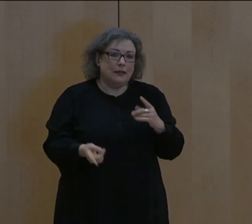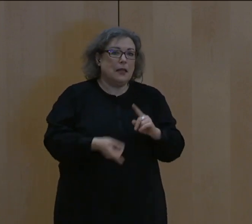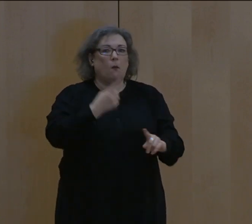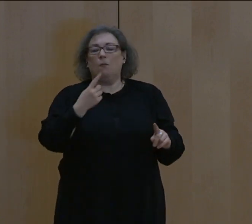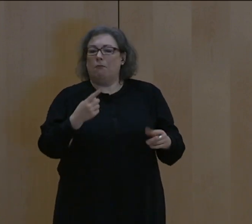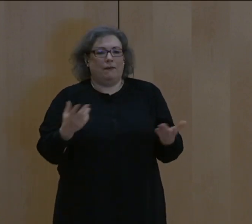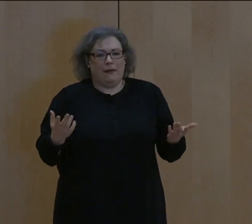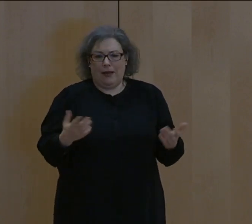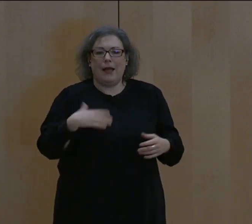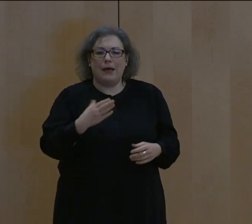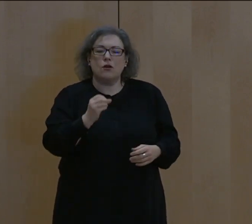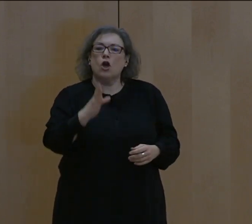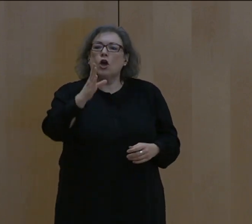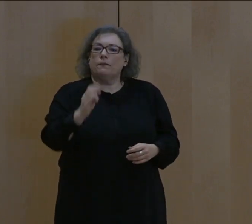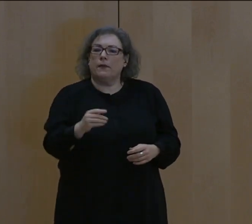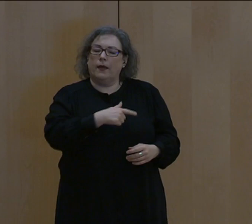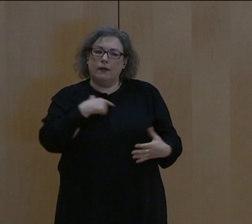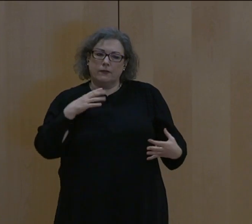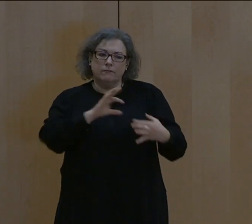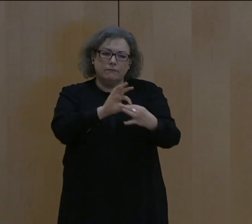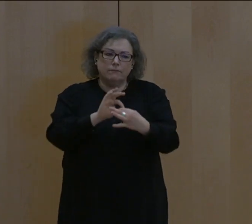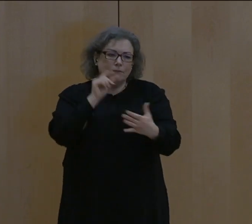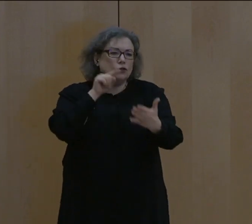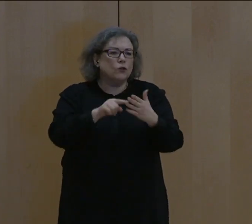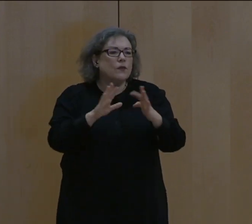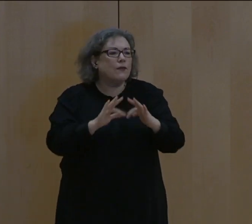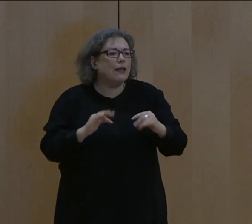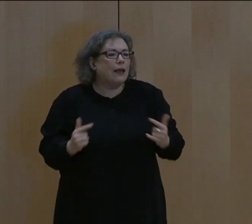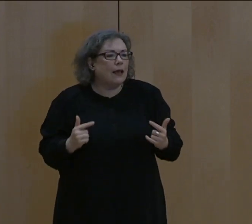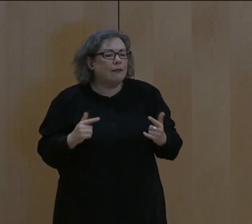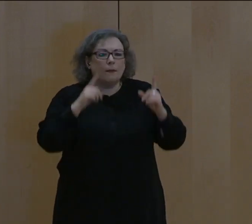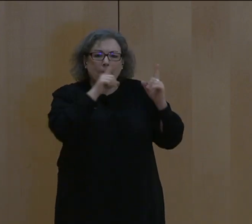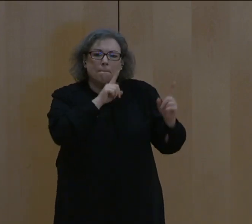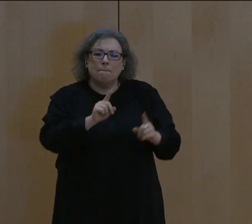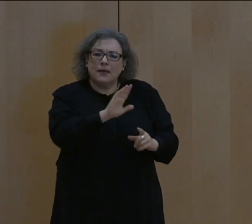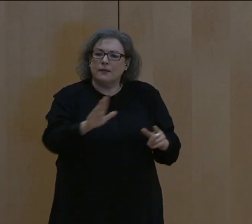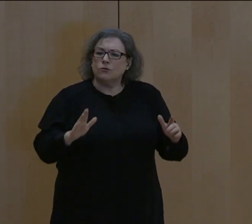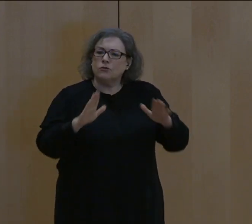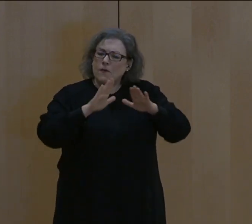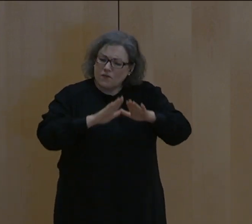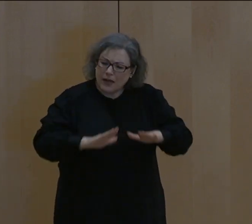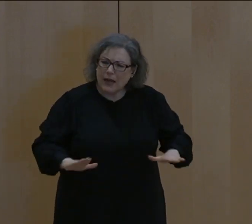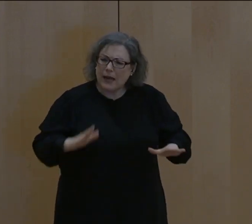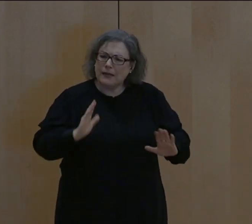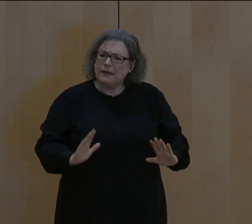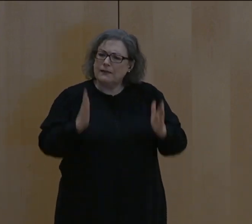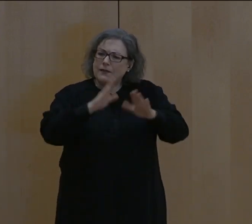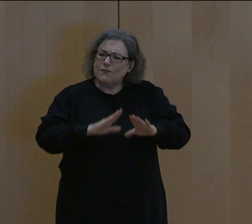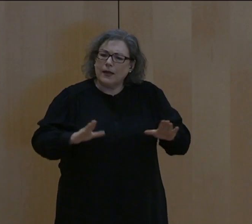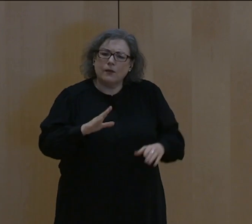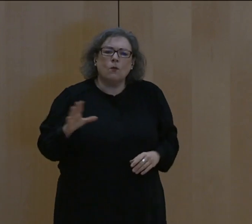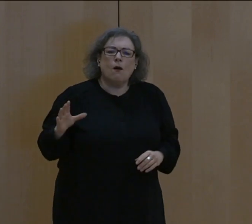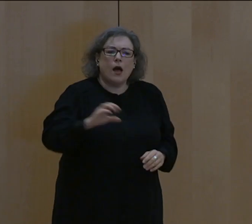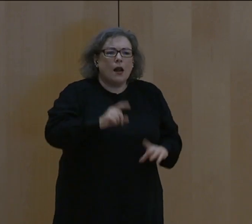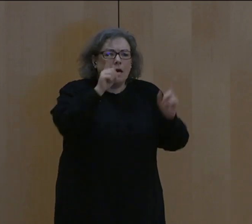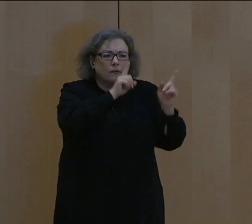for freedom, for the peaceful life, for the dignity of every human being, for